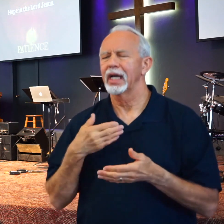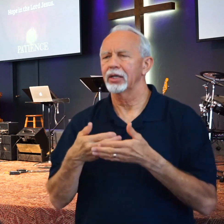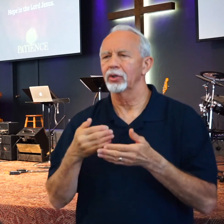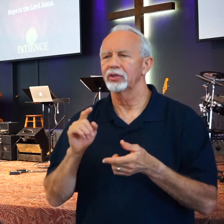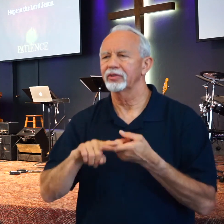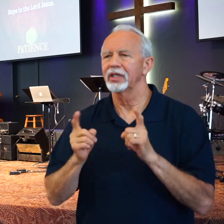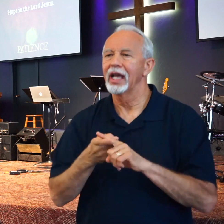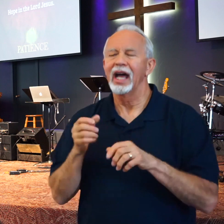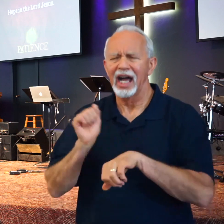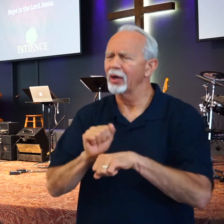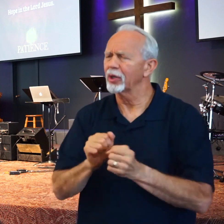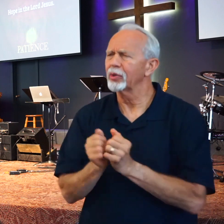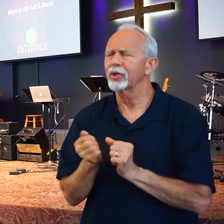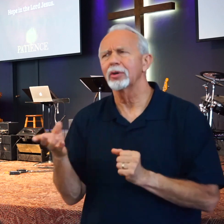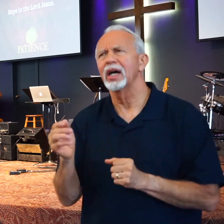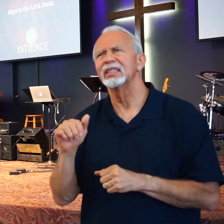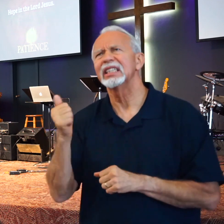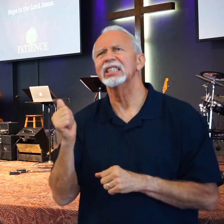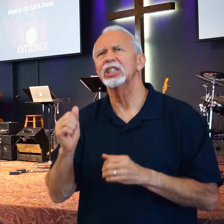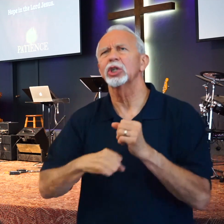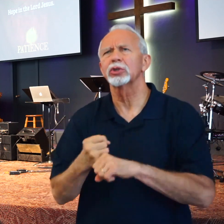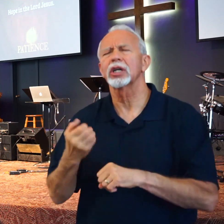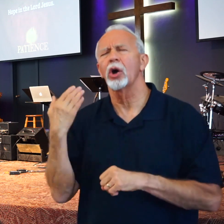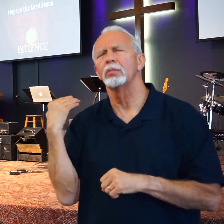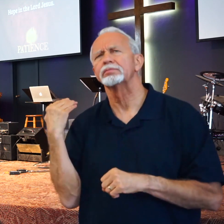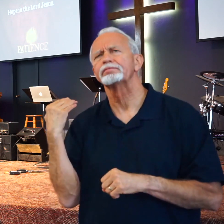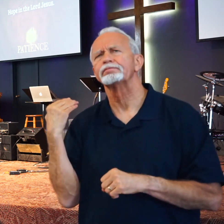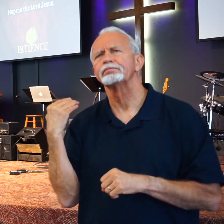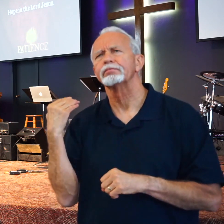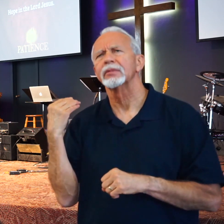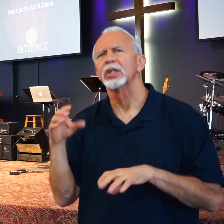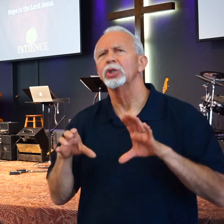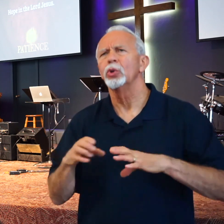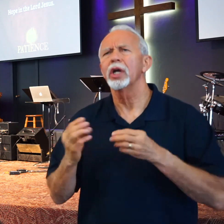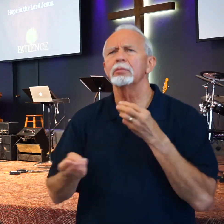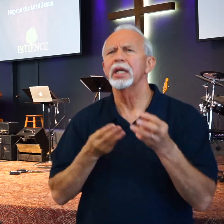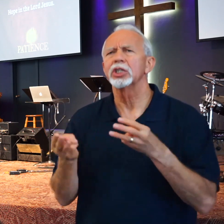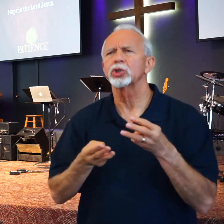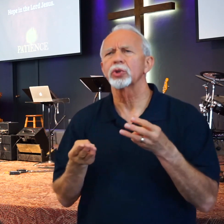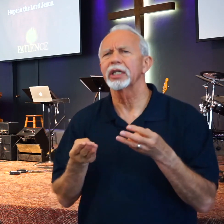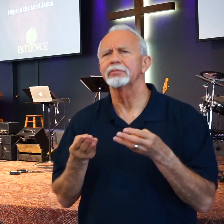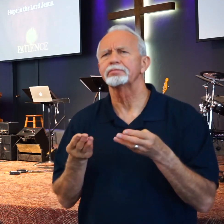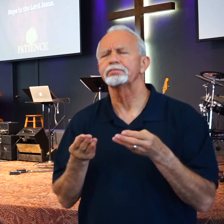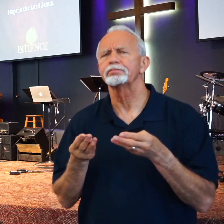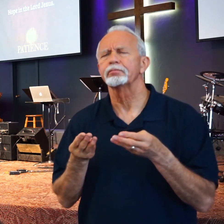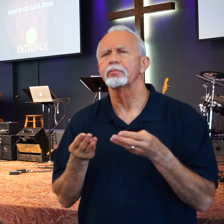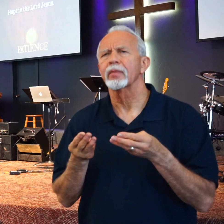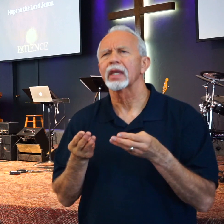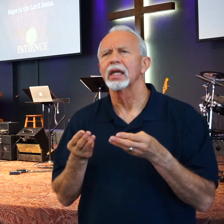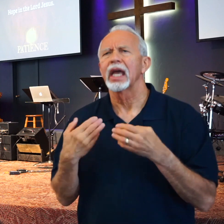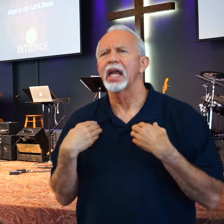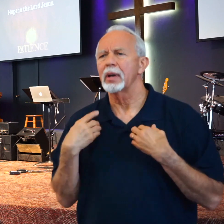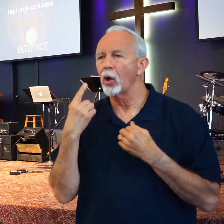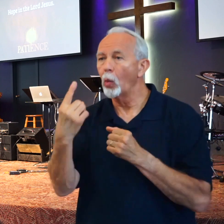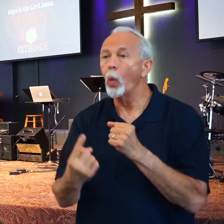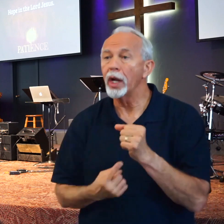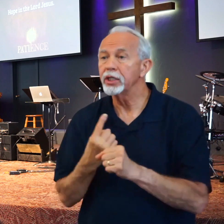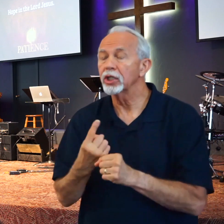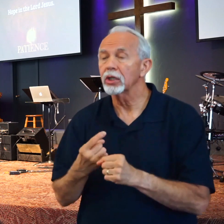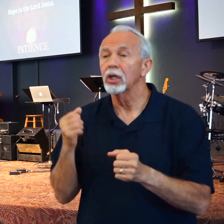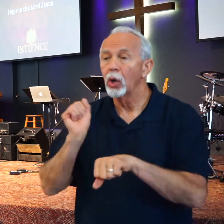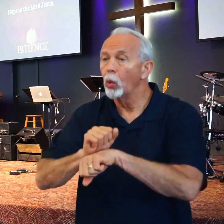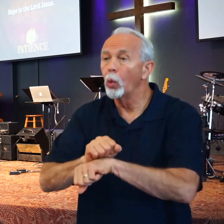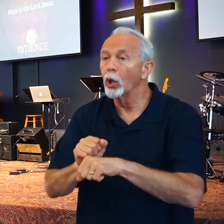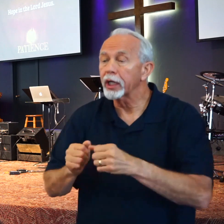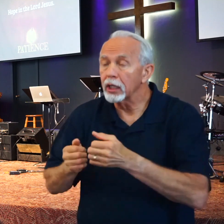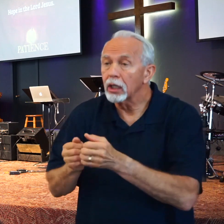I worked with her about 10 years ago and doing ministry at CEF. We spent a year working close together, and